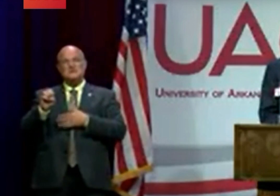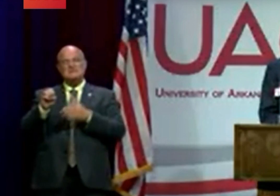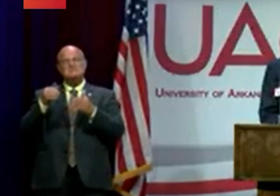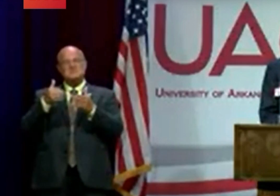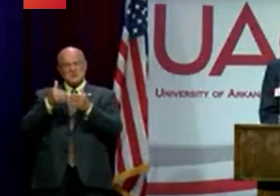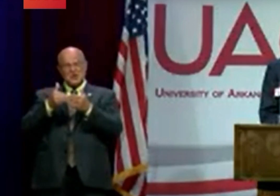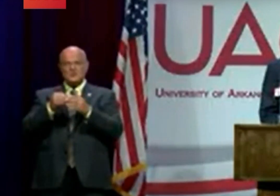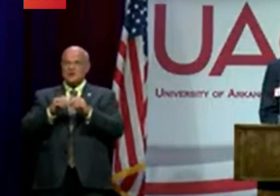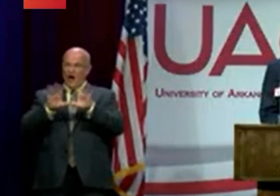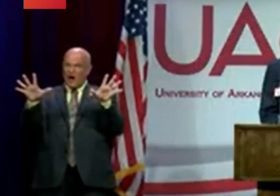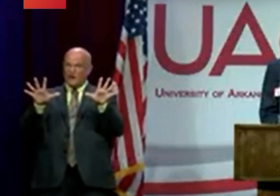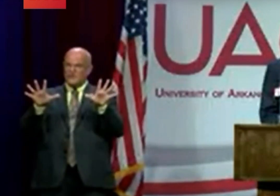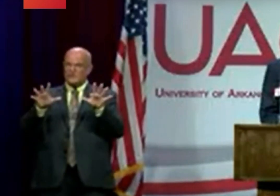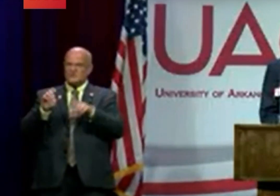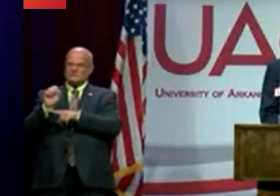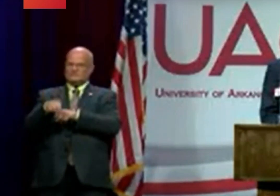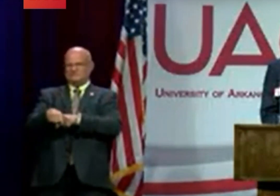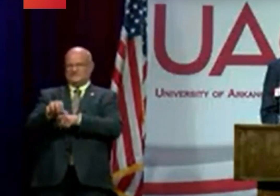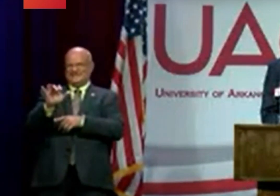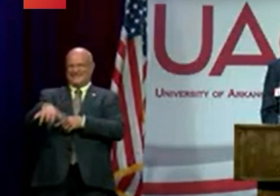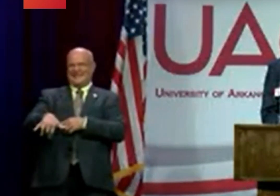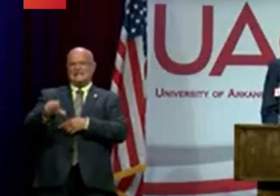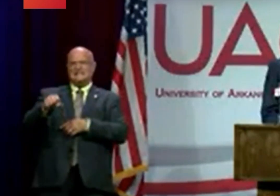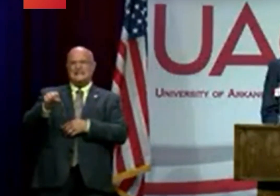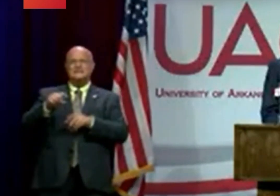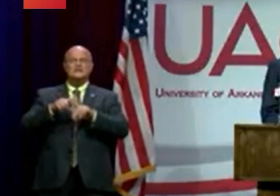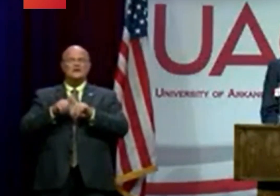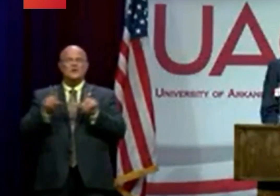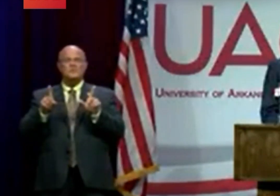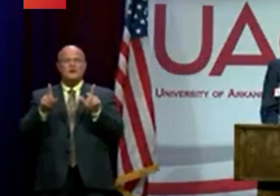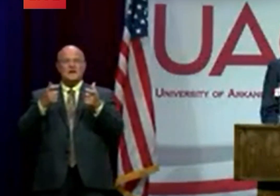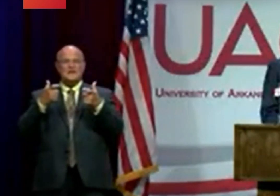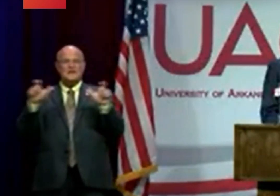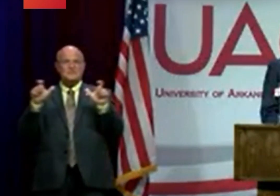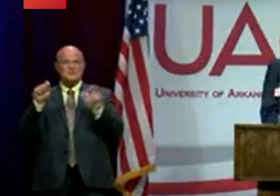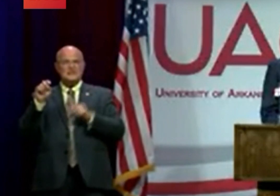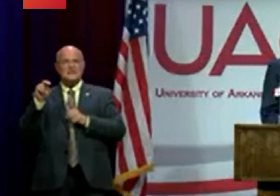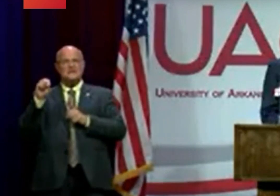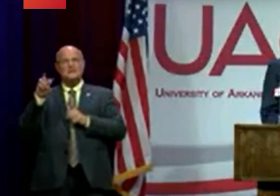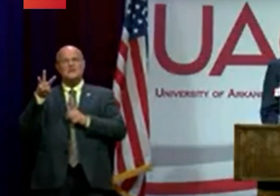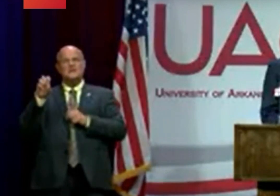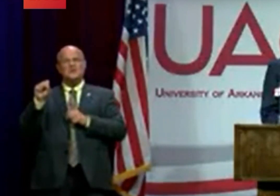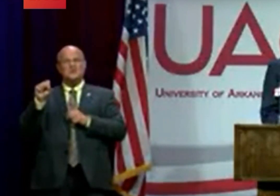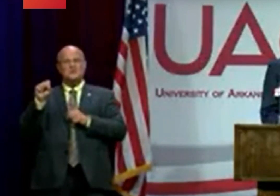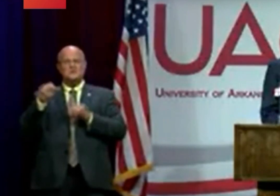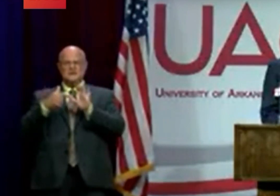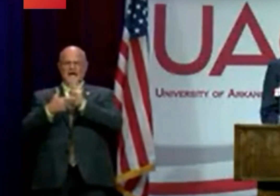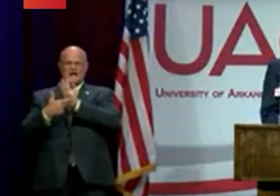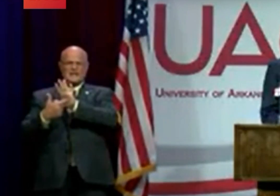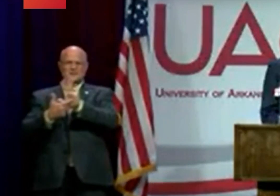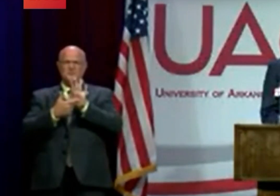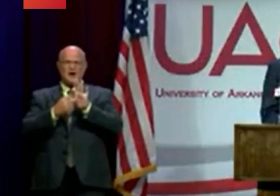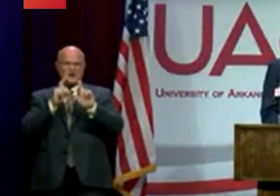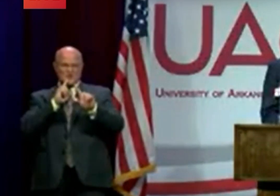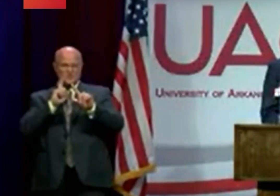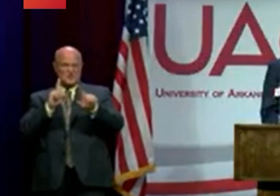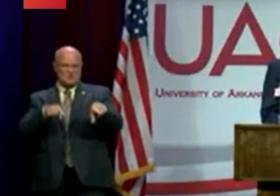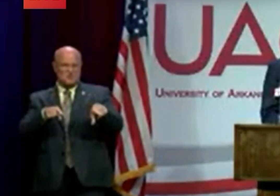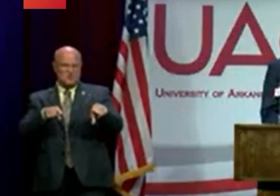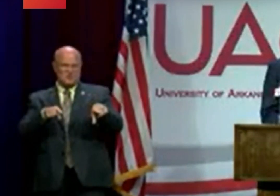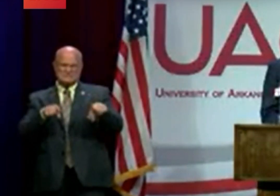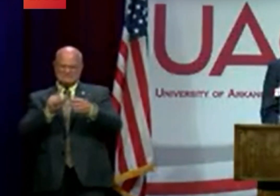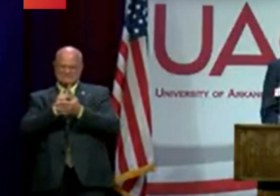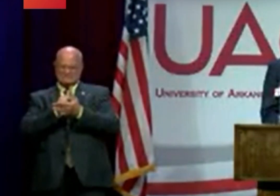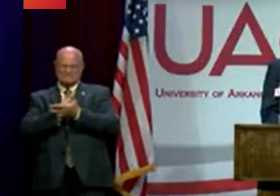close. Obviously, you try to beat it. But the big news, and I think the modeling report this